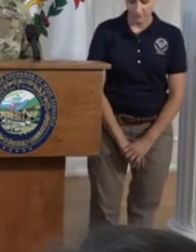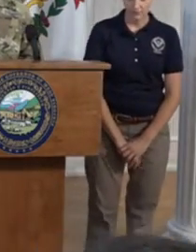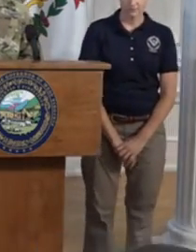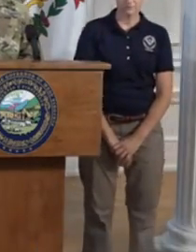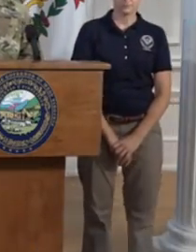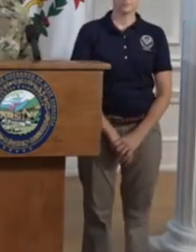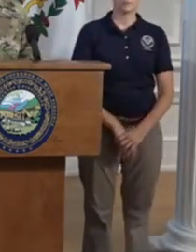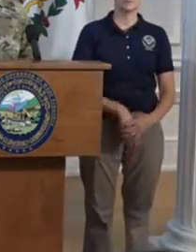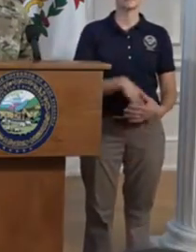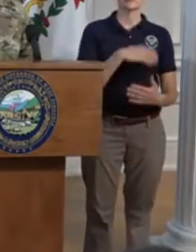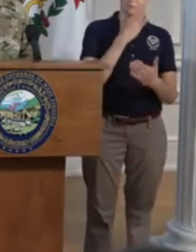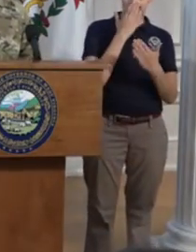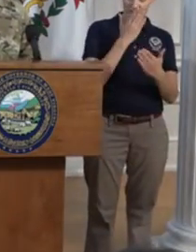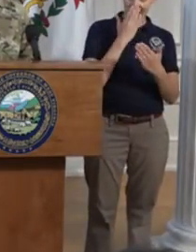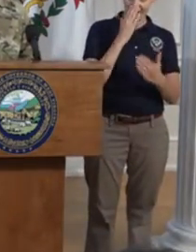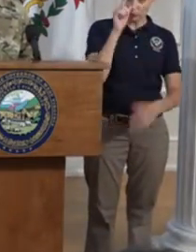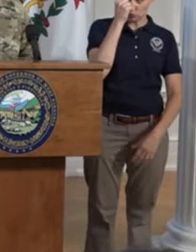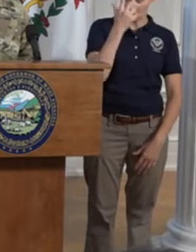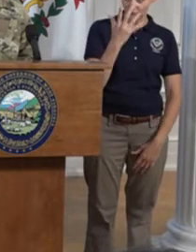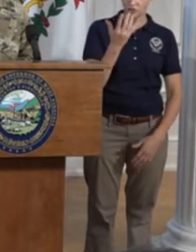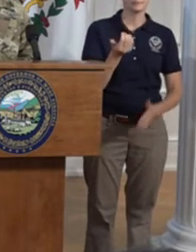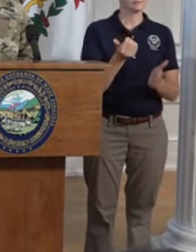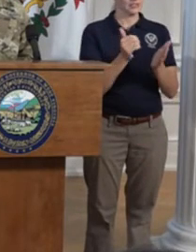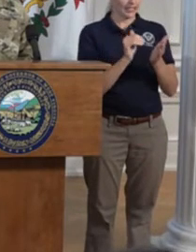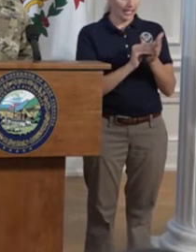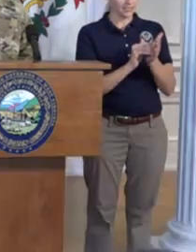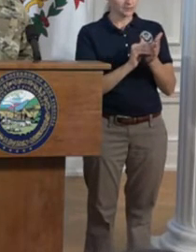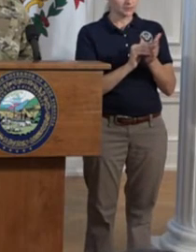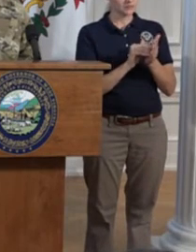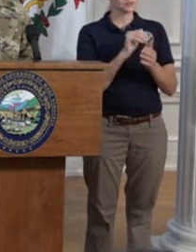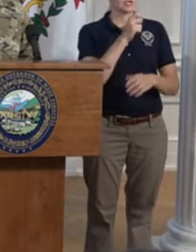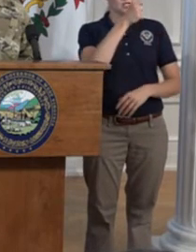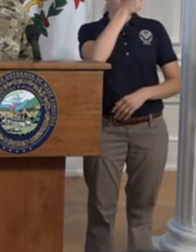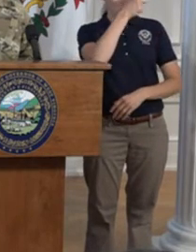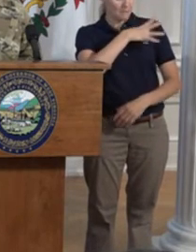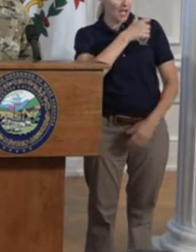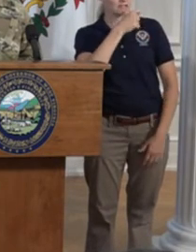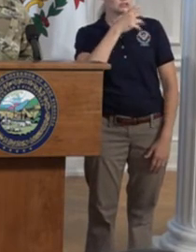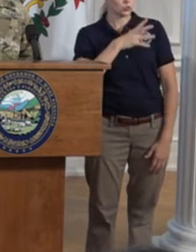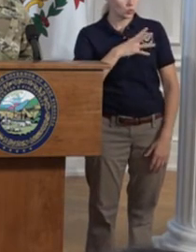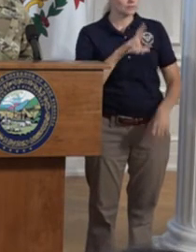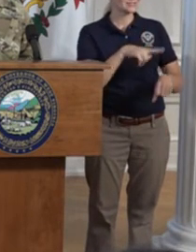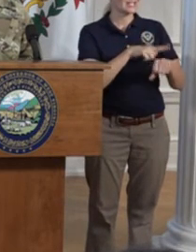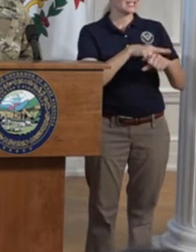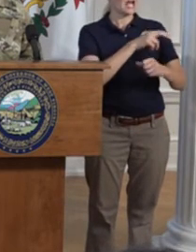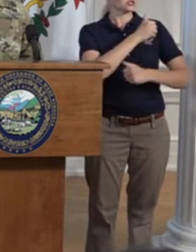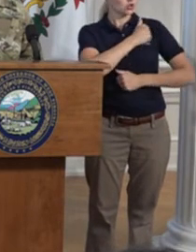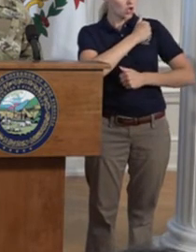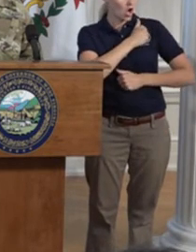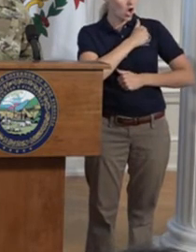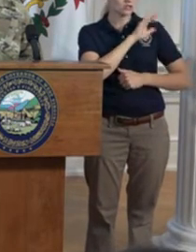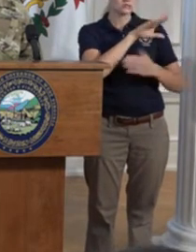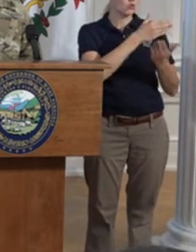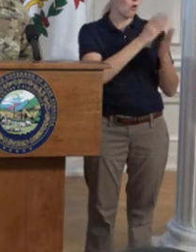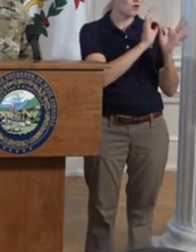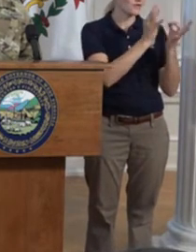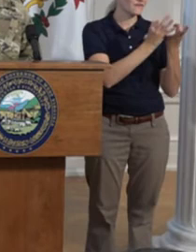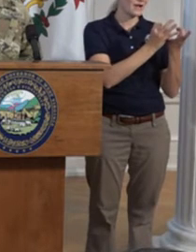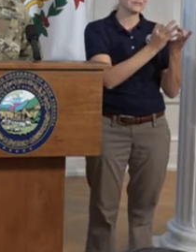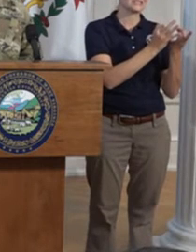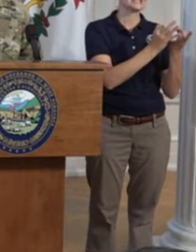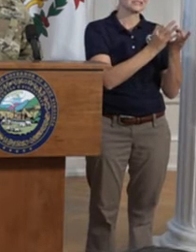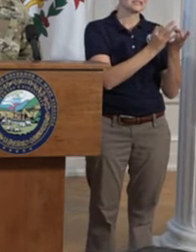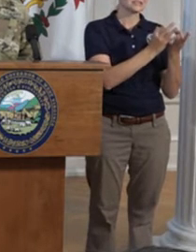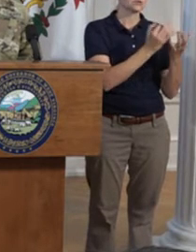Thank you, Governor. And again, on behalf of the men and women of the National Guard, to all those who lost loved ones and to those who are suffering from